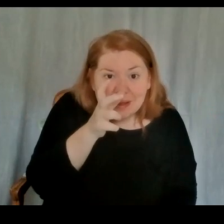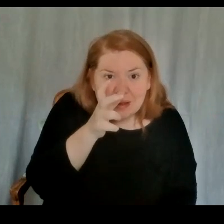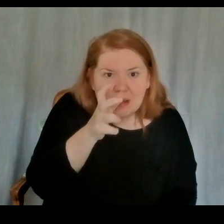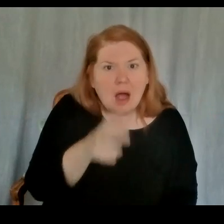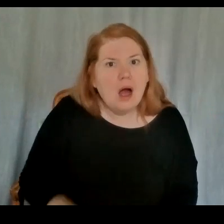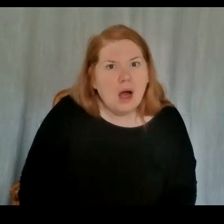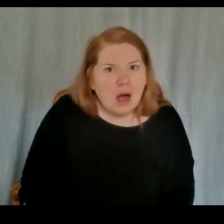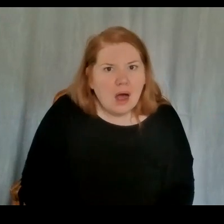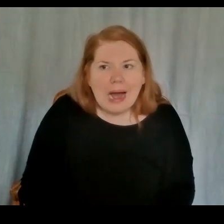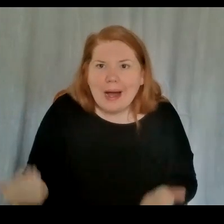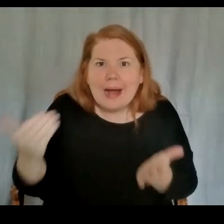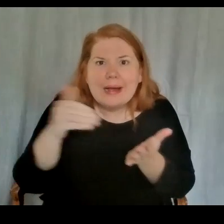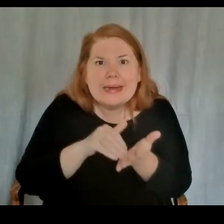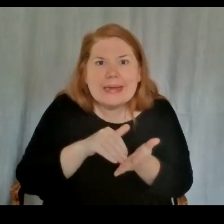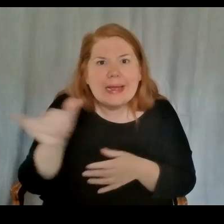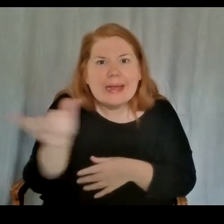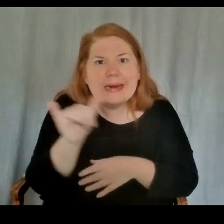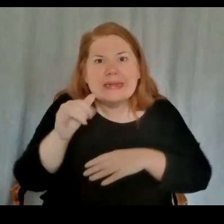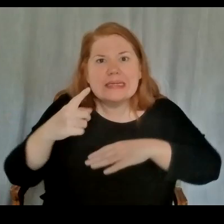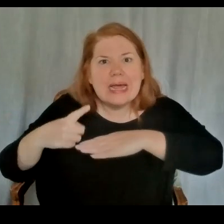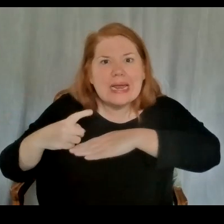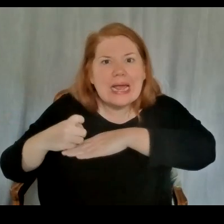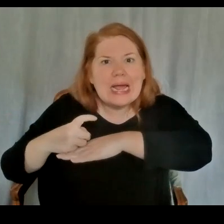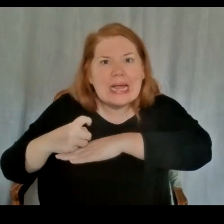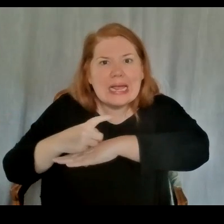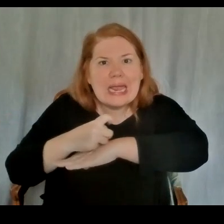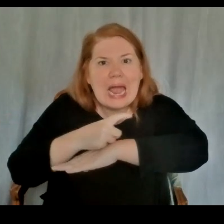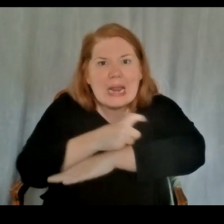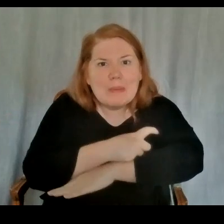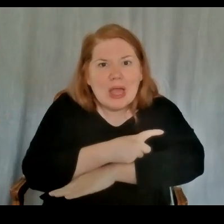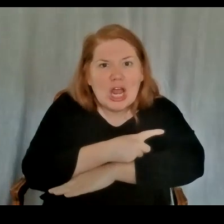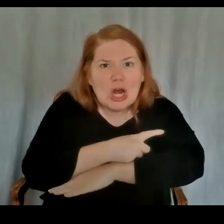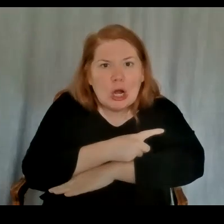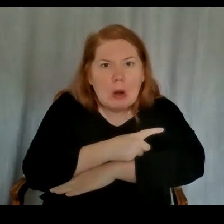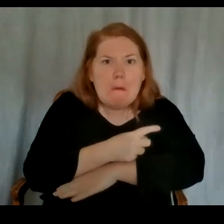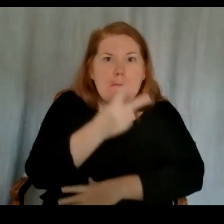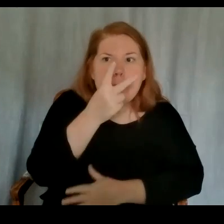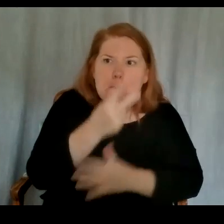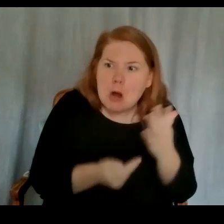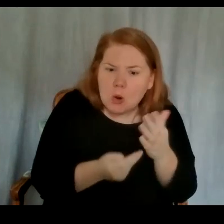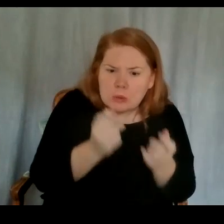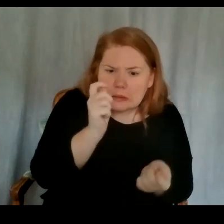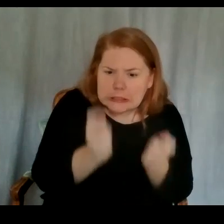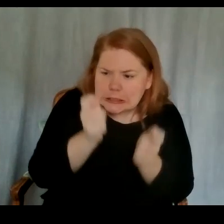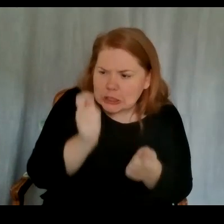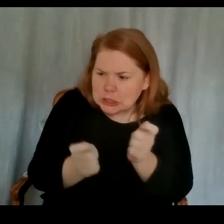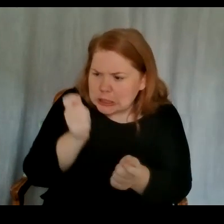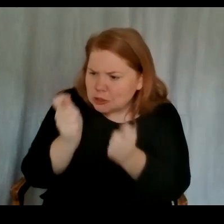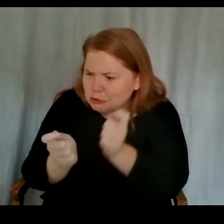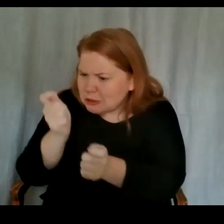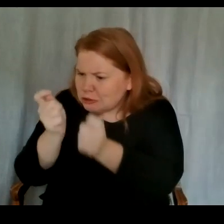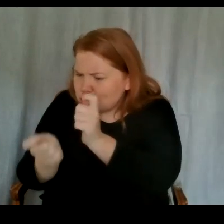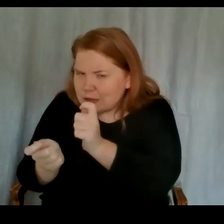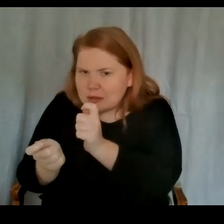that a caterpillar makes to become a butterfly. How does the larva turn into